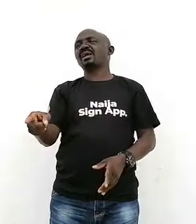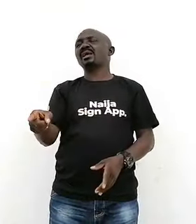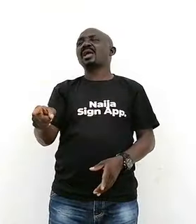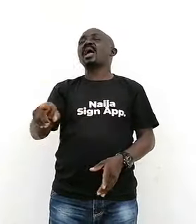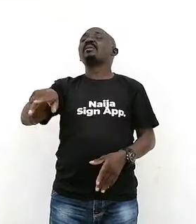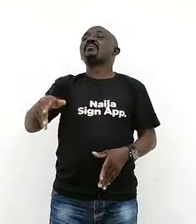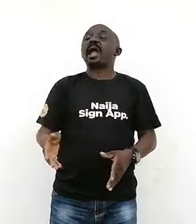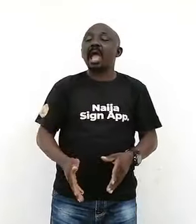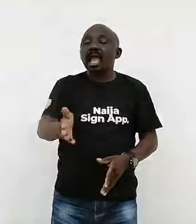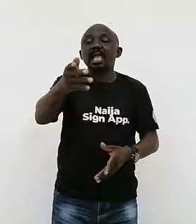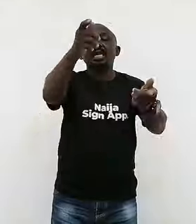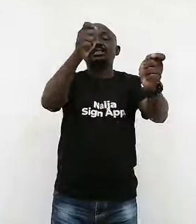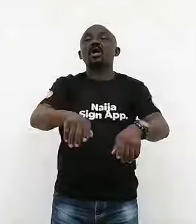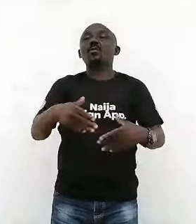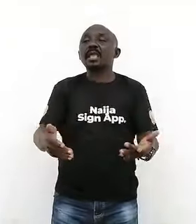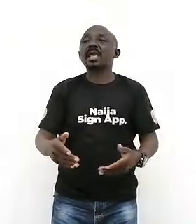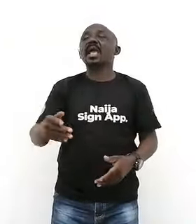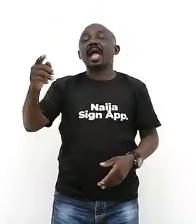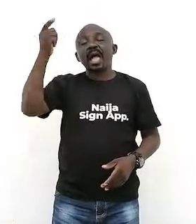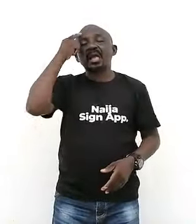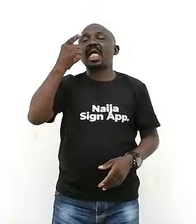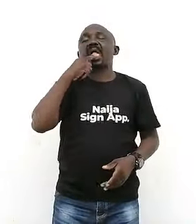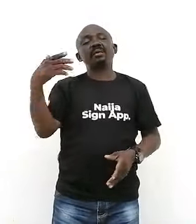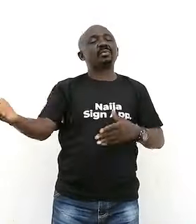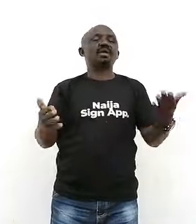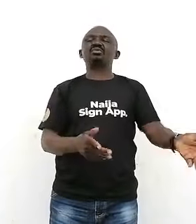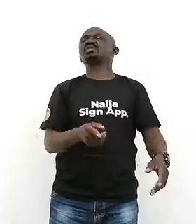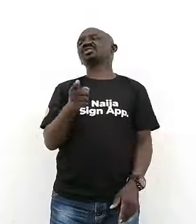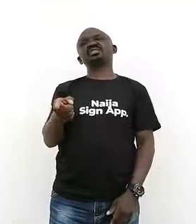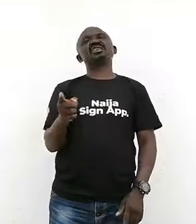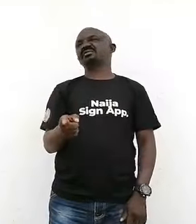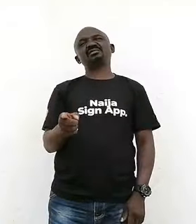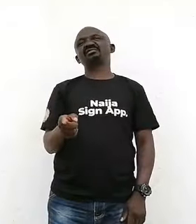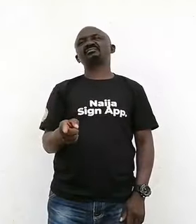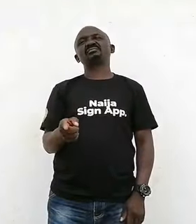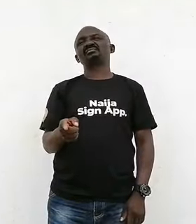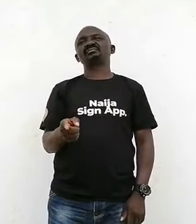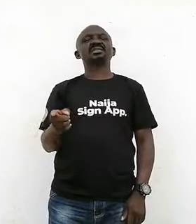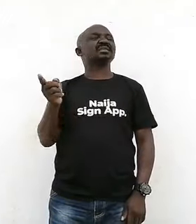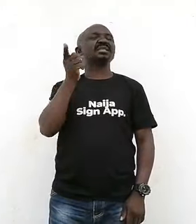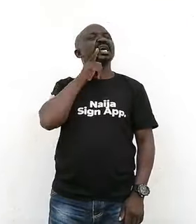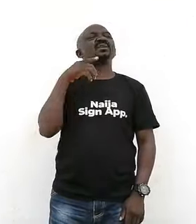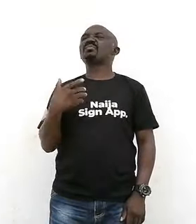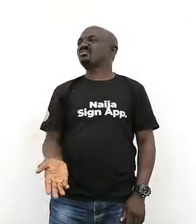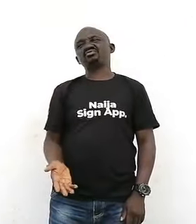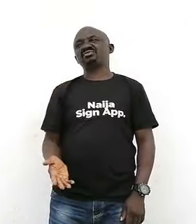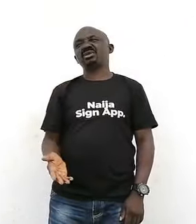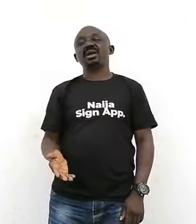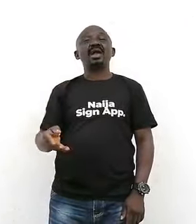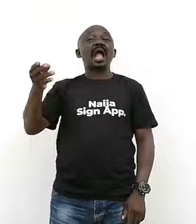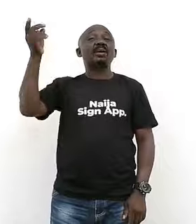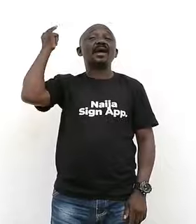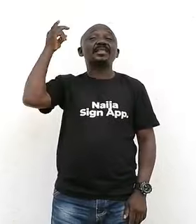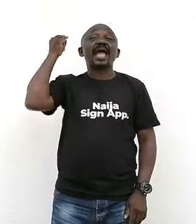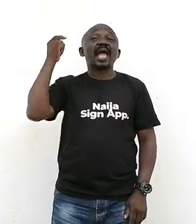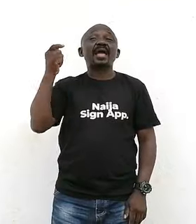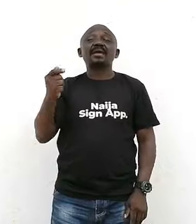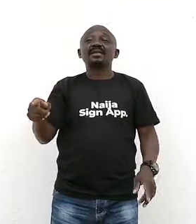languages that should divide them. People who have been living in an environment where linguistic and tribal affiliations have